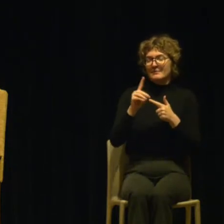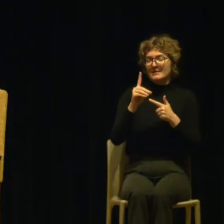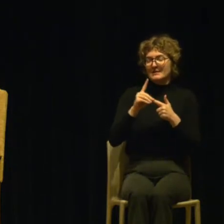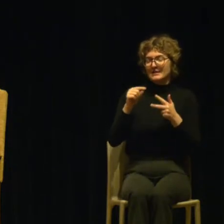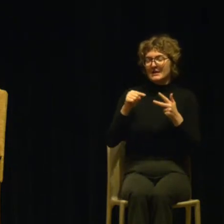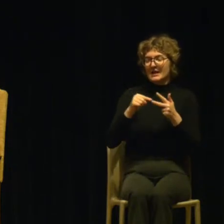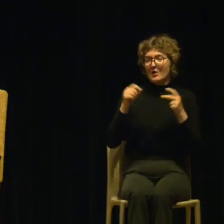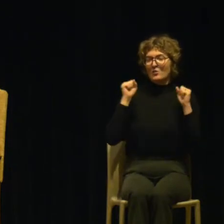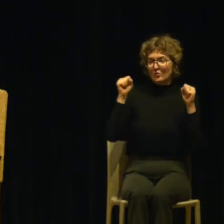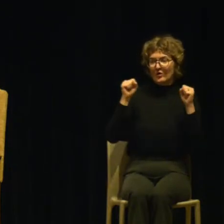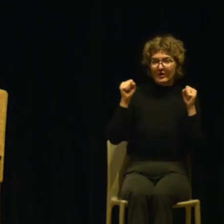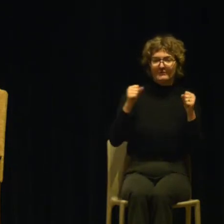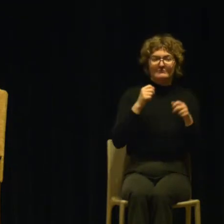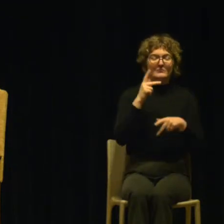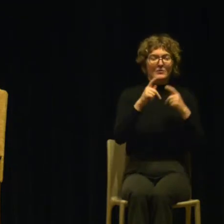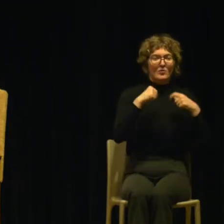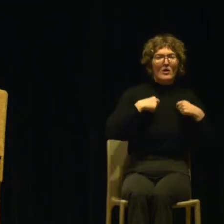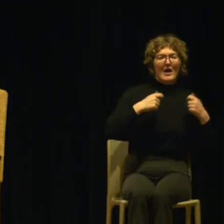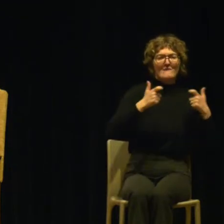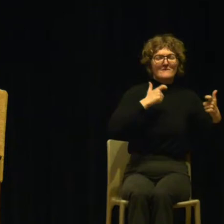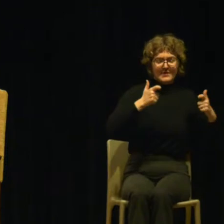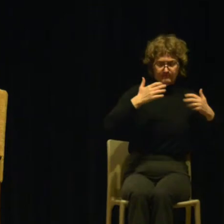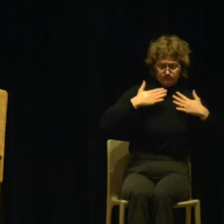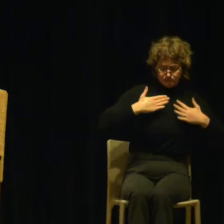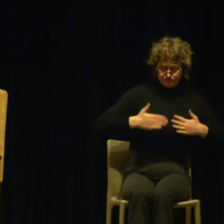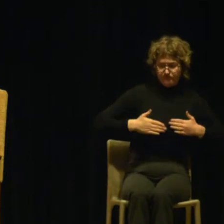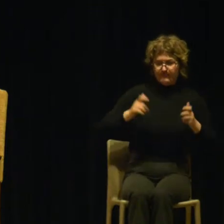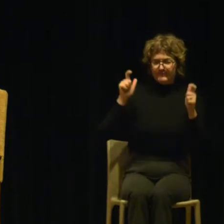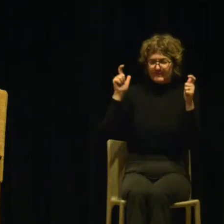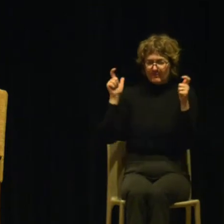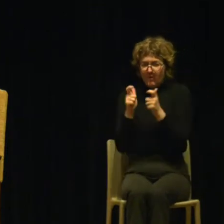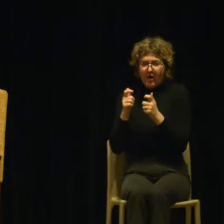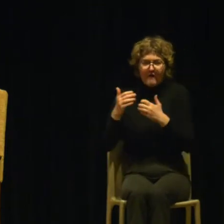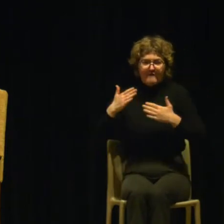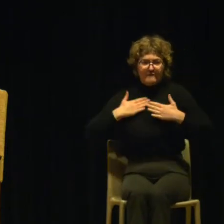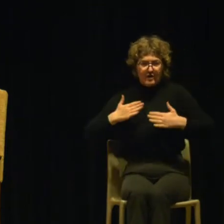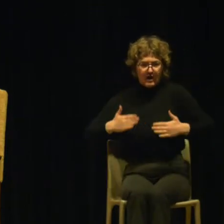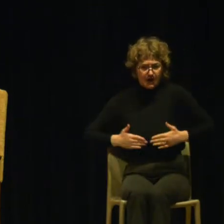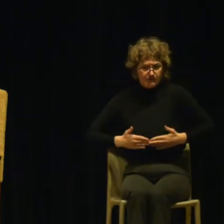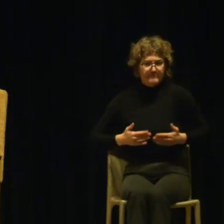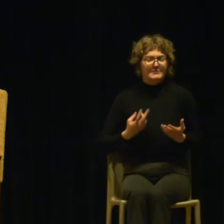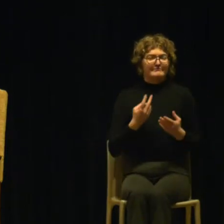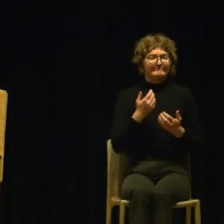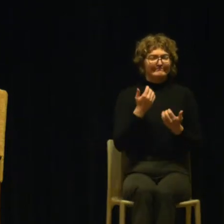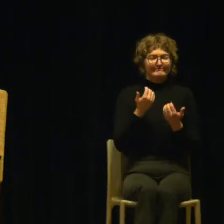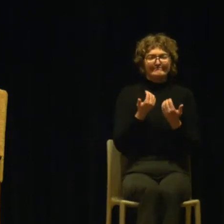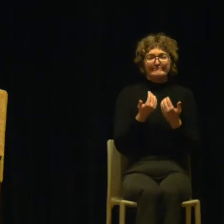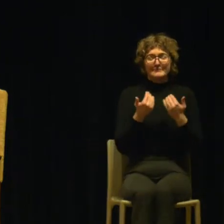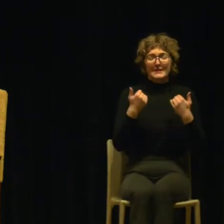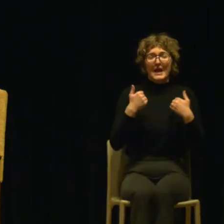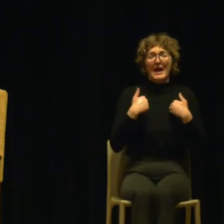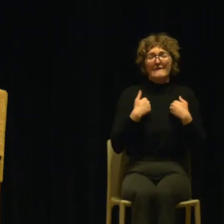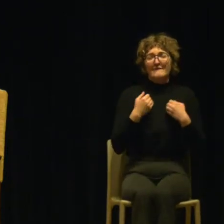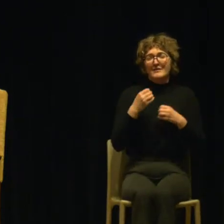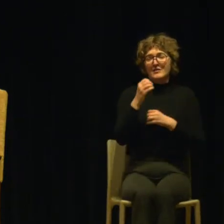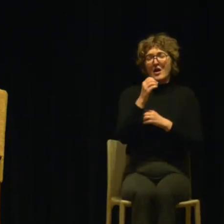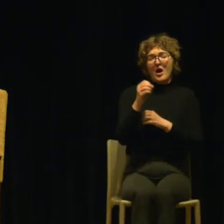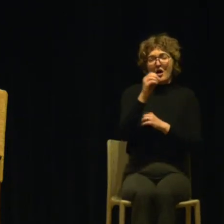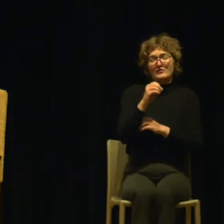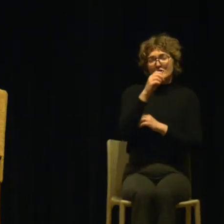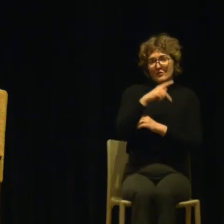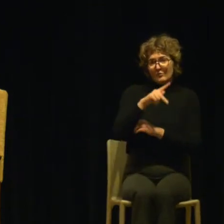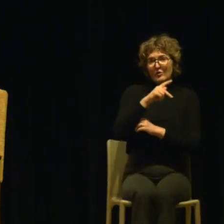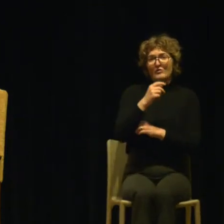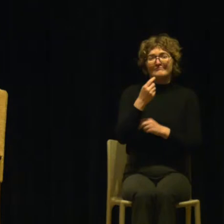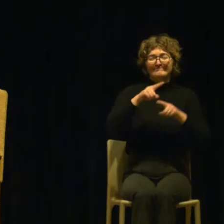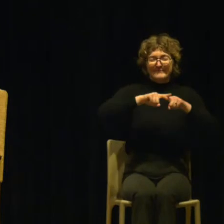with small frames and large frames. I happen to have a large frame. So whether or not you're at risk for osteoporosis really depends on